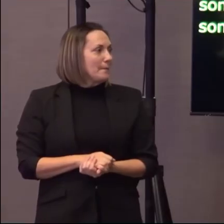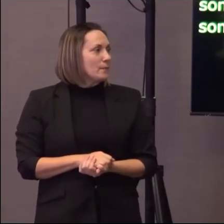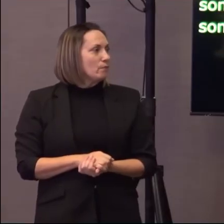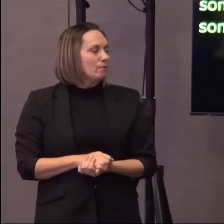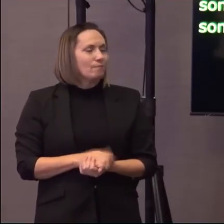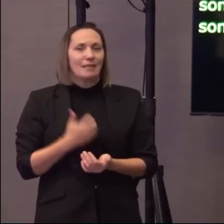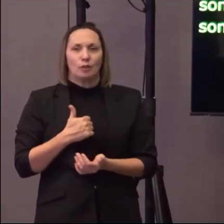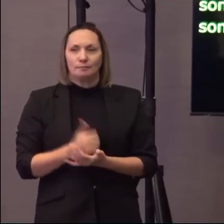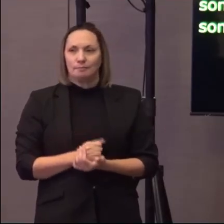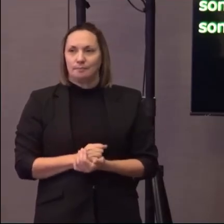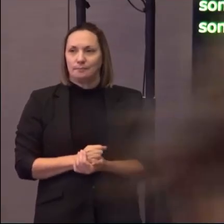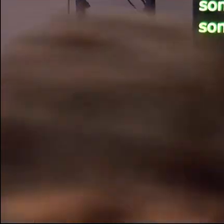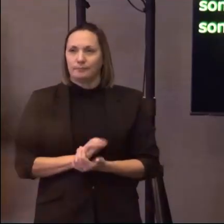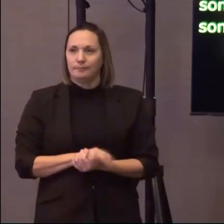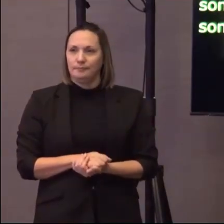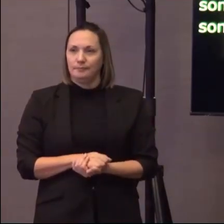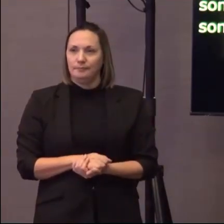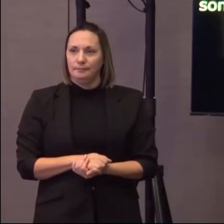Oops, sorry.